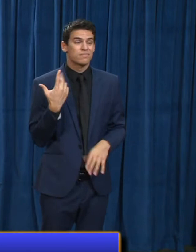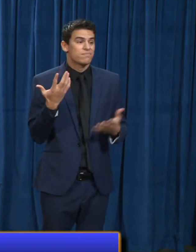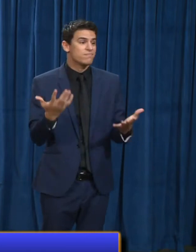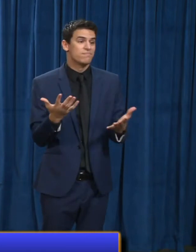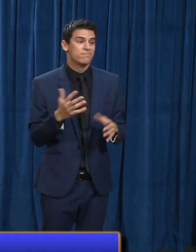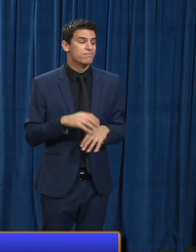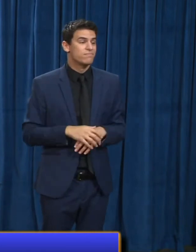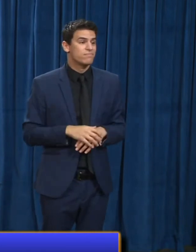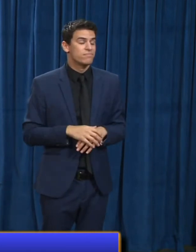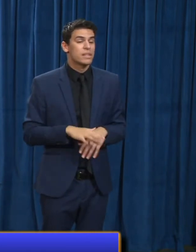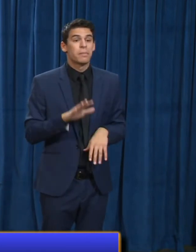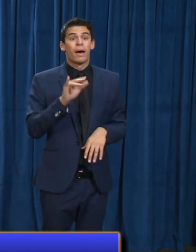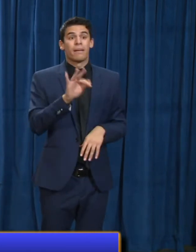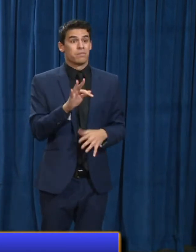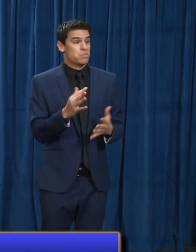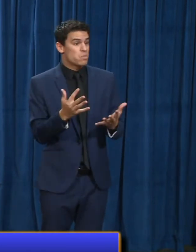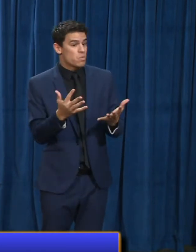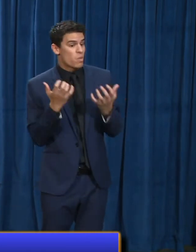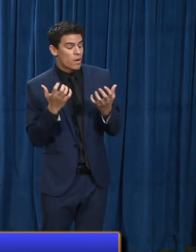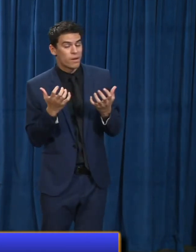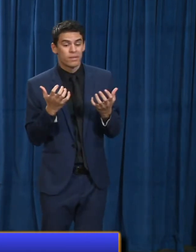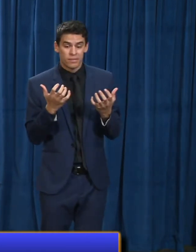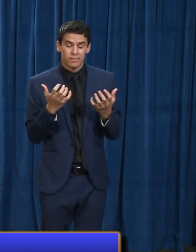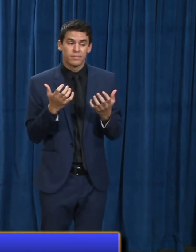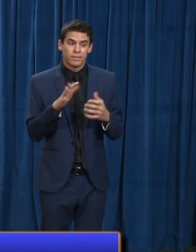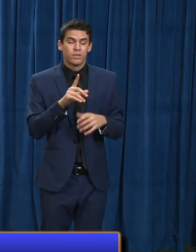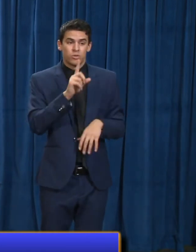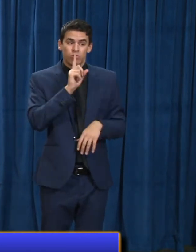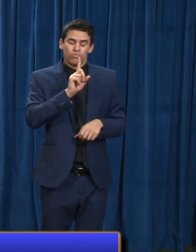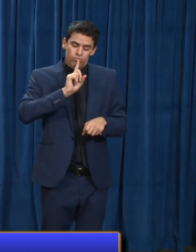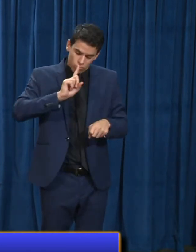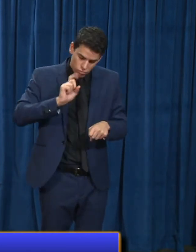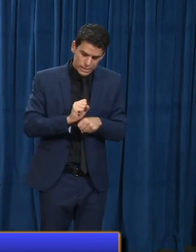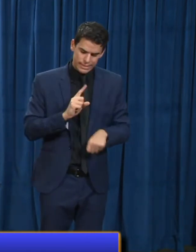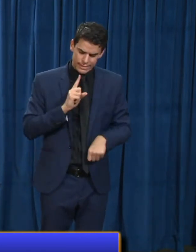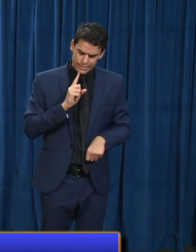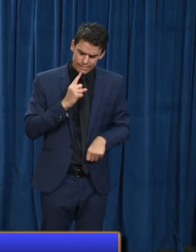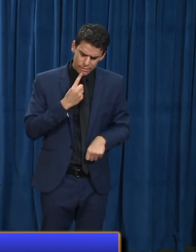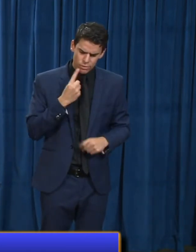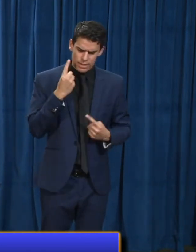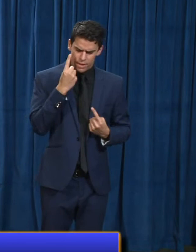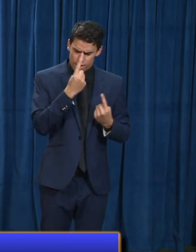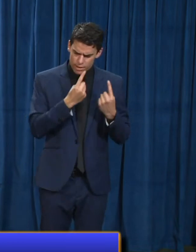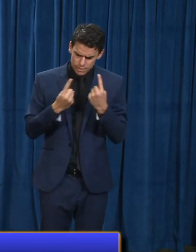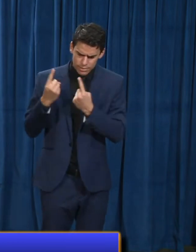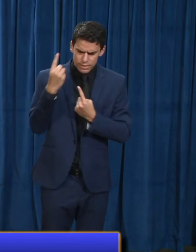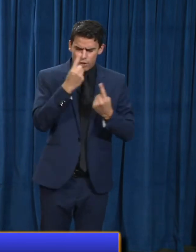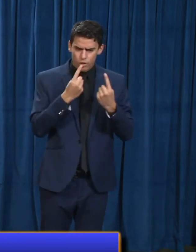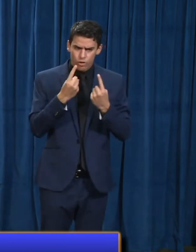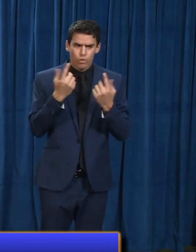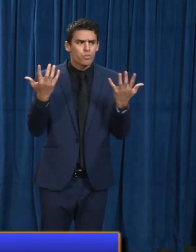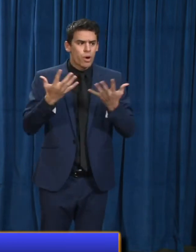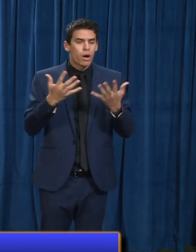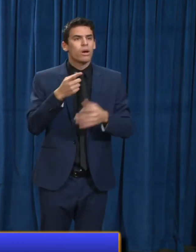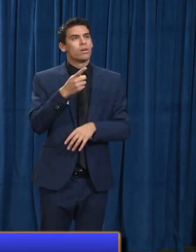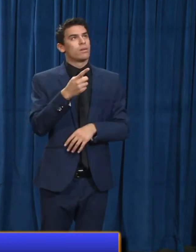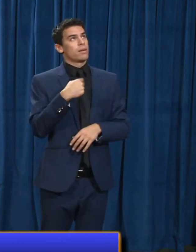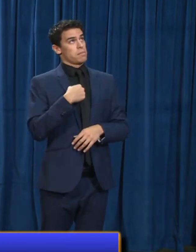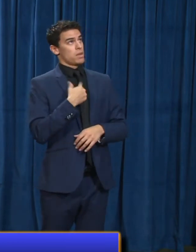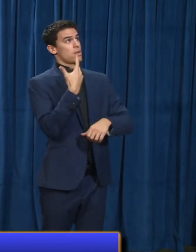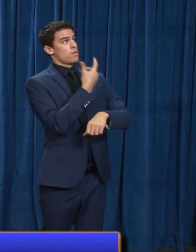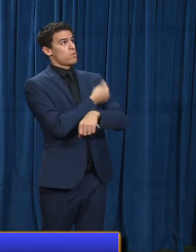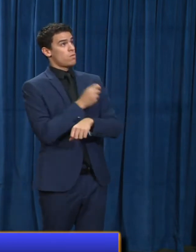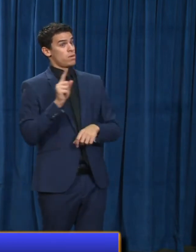to do so, you ought to really seriously consider making certain that you have at least been vaccinated or you're